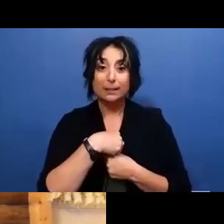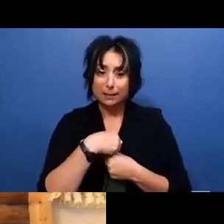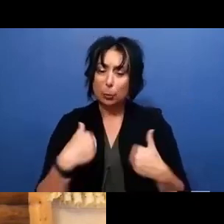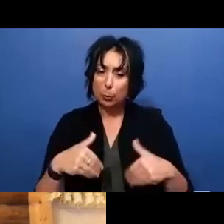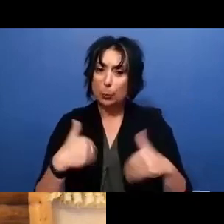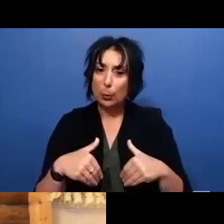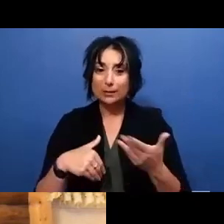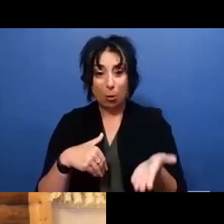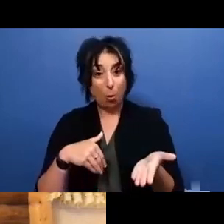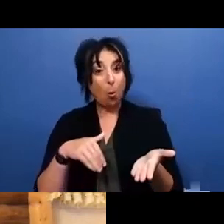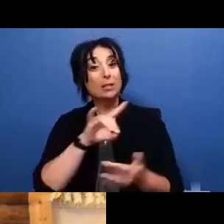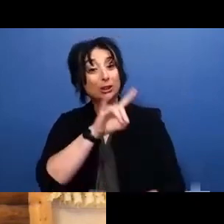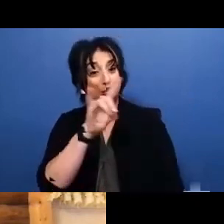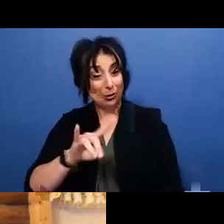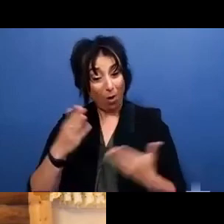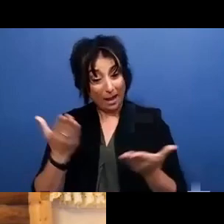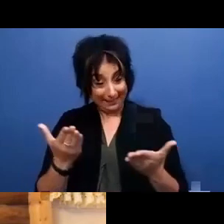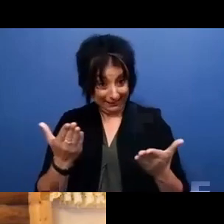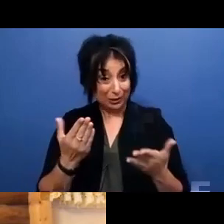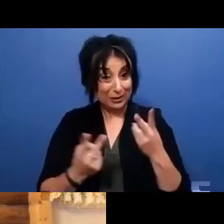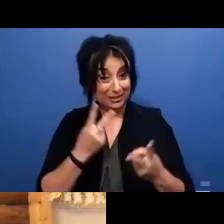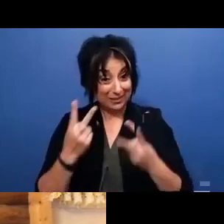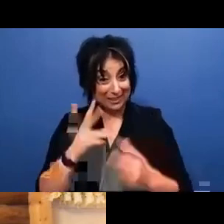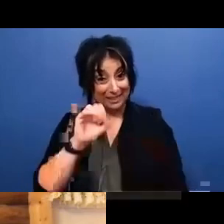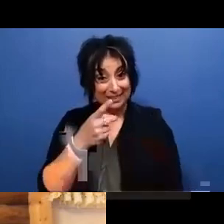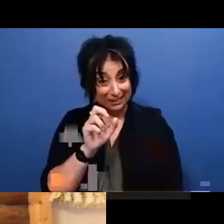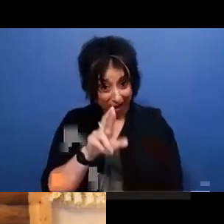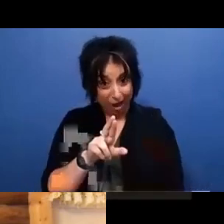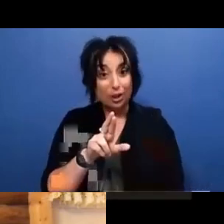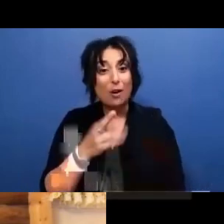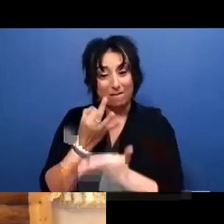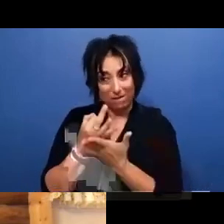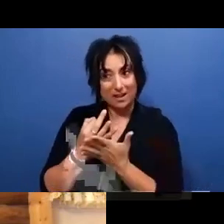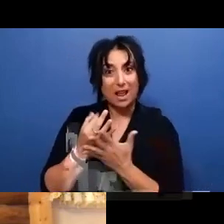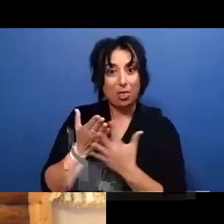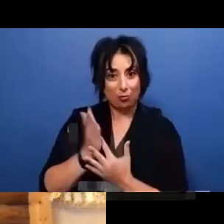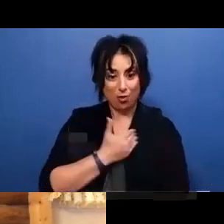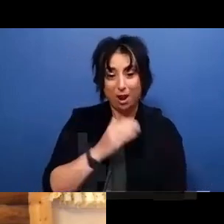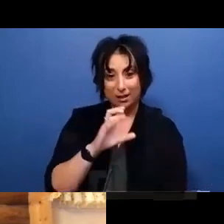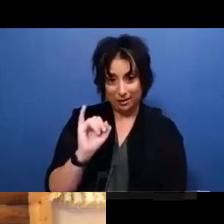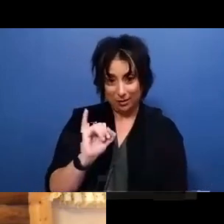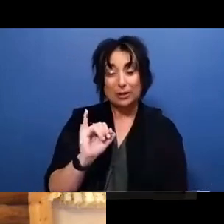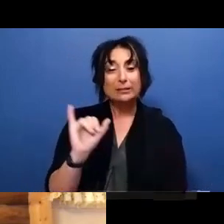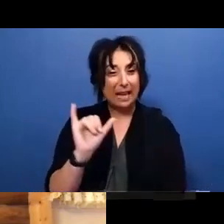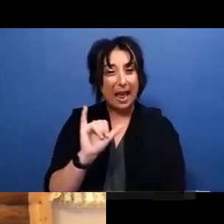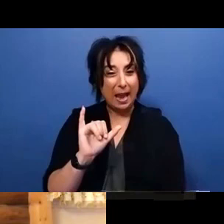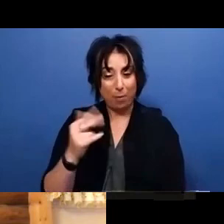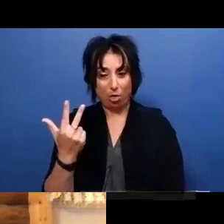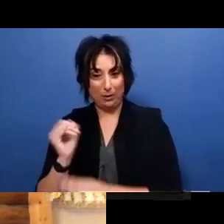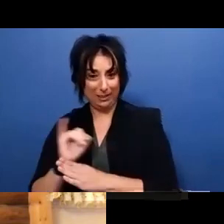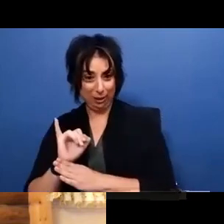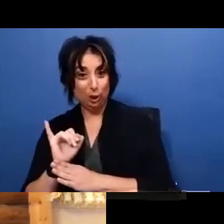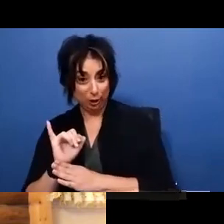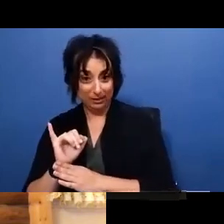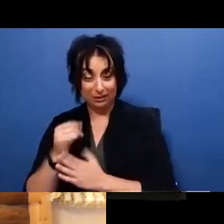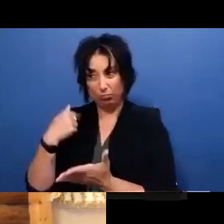Xiaorong is here as a visiting scholar, funded through our Confucius Institute, as are the 3 interns.